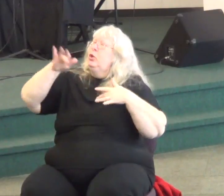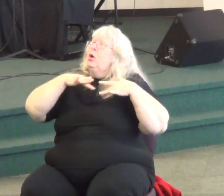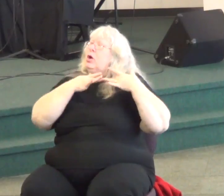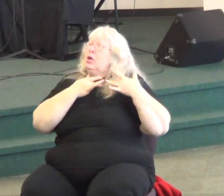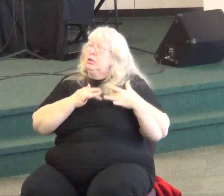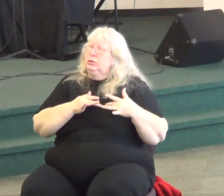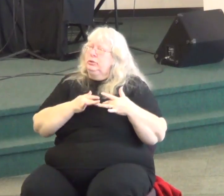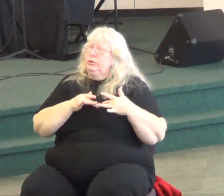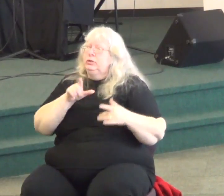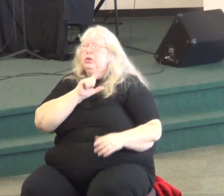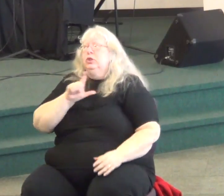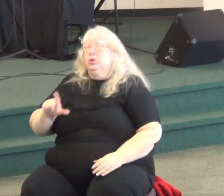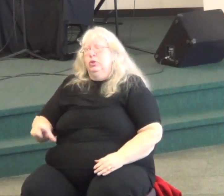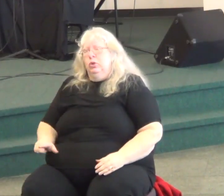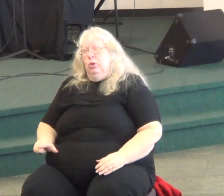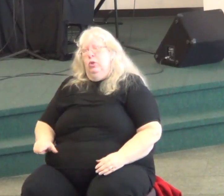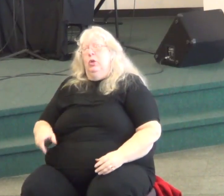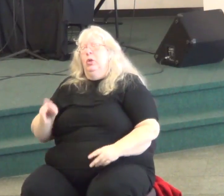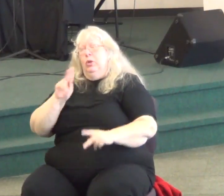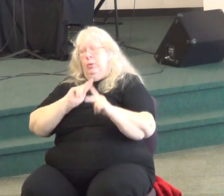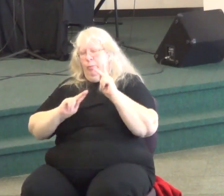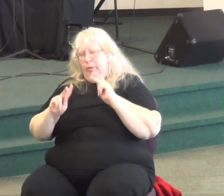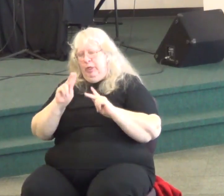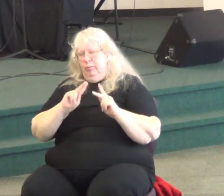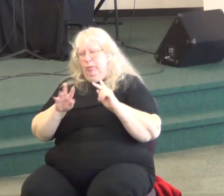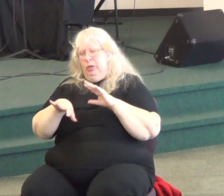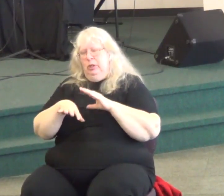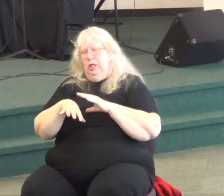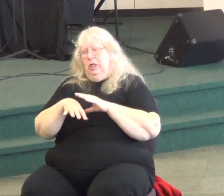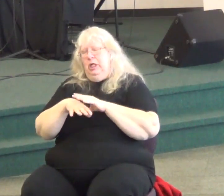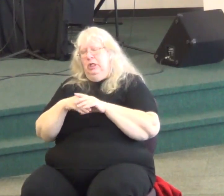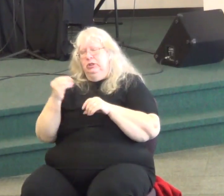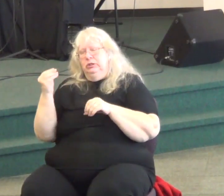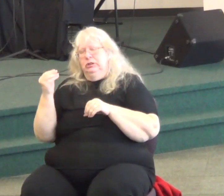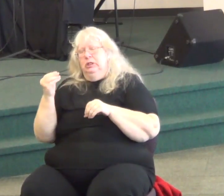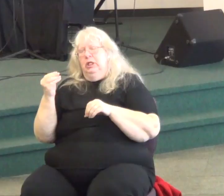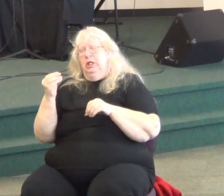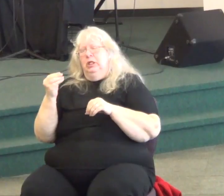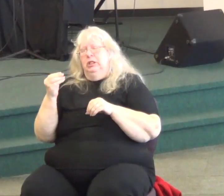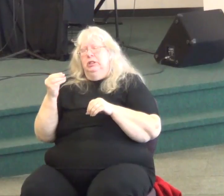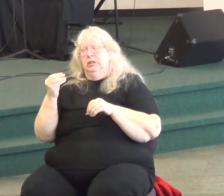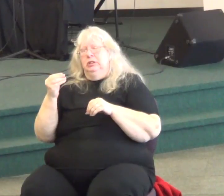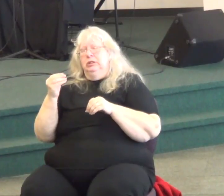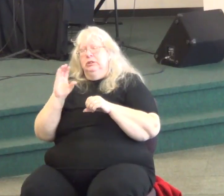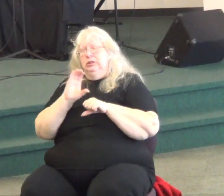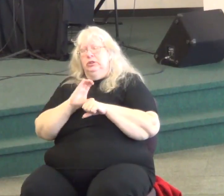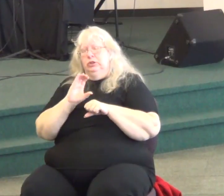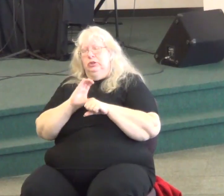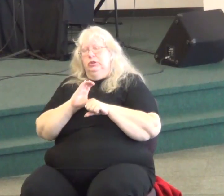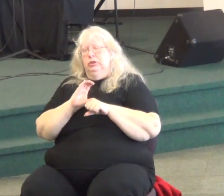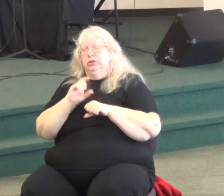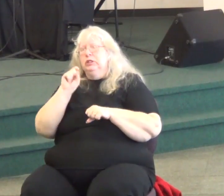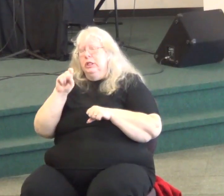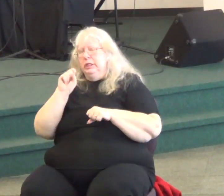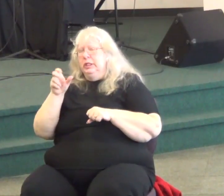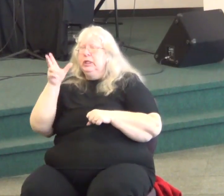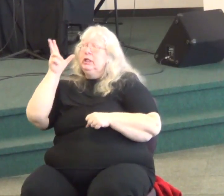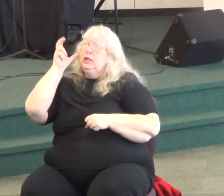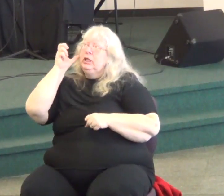Lord, there are people outside these walls that need to hear the gospel of Jesus Christ. We